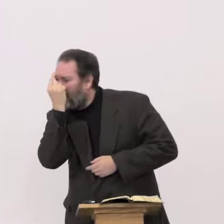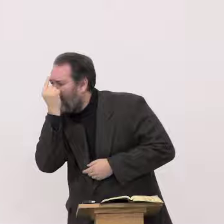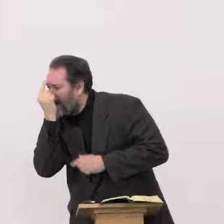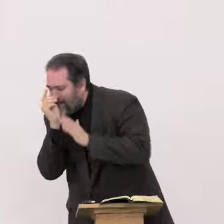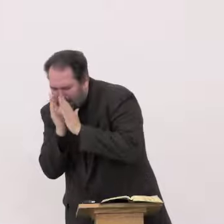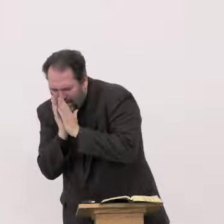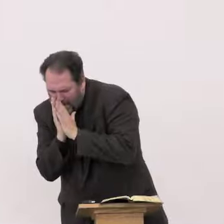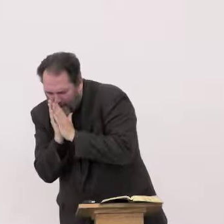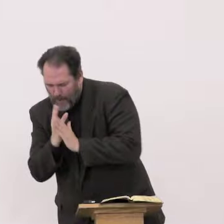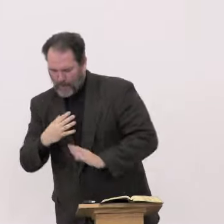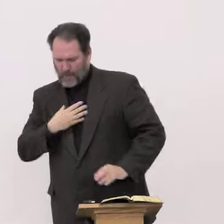And